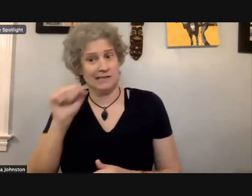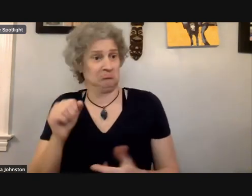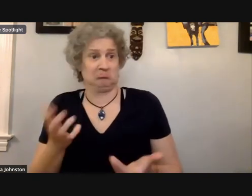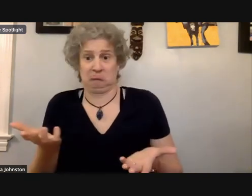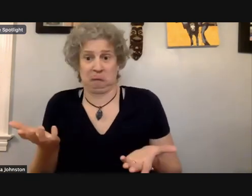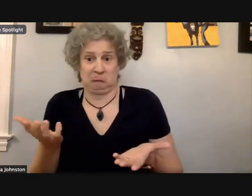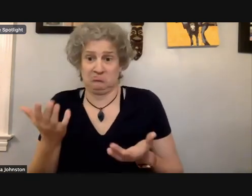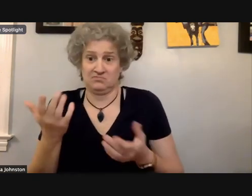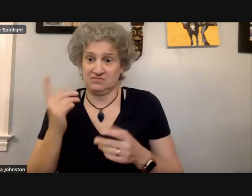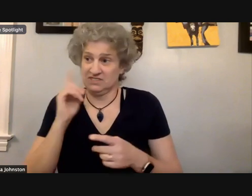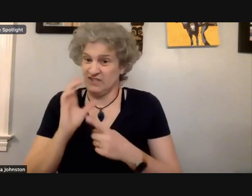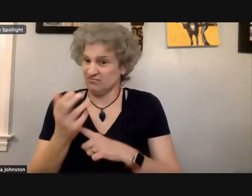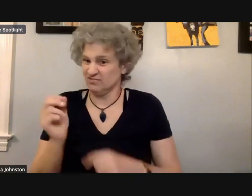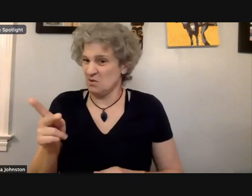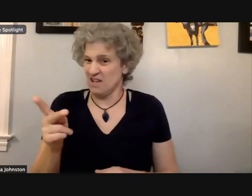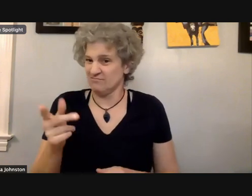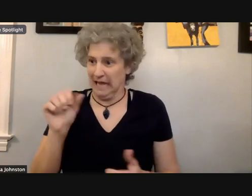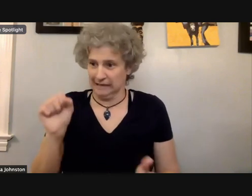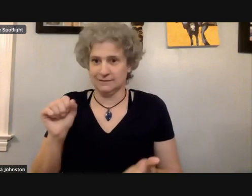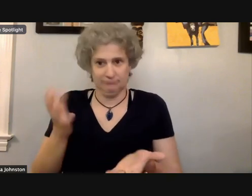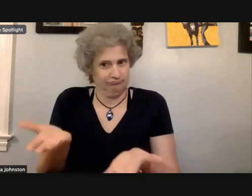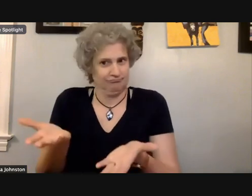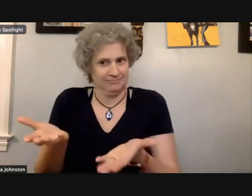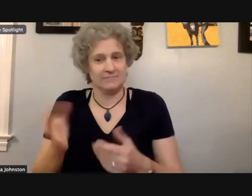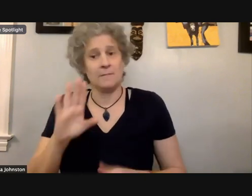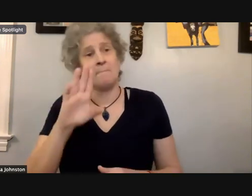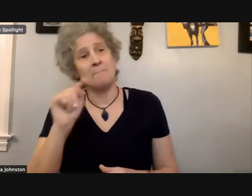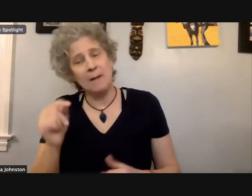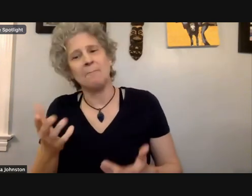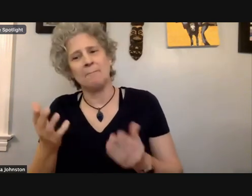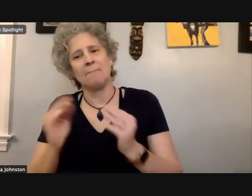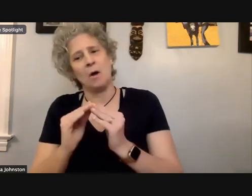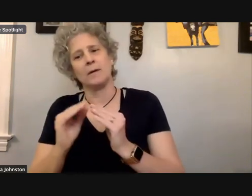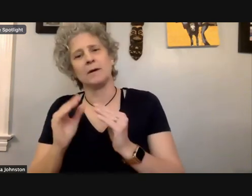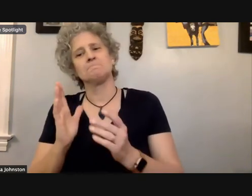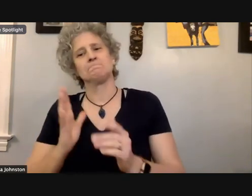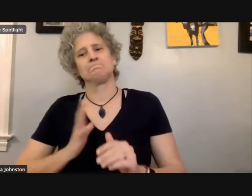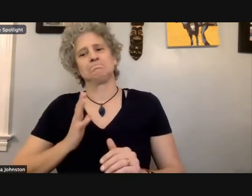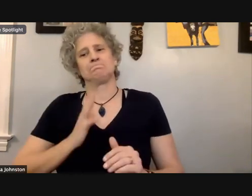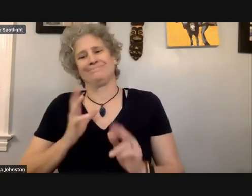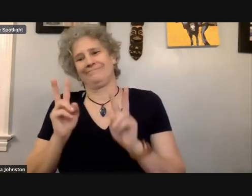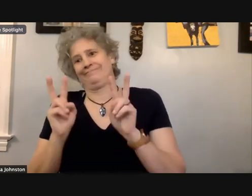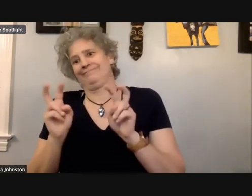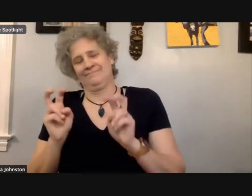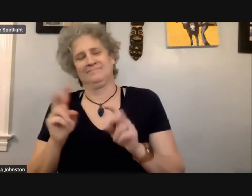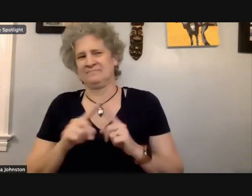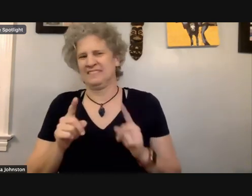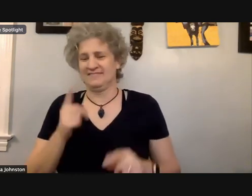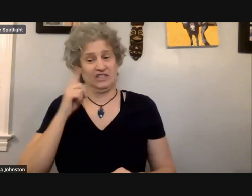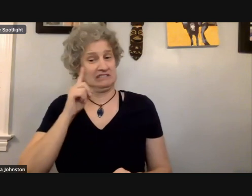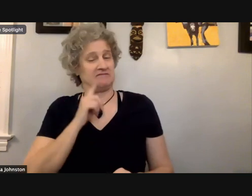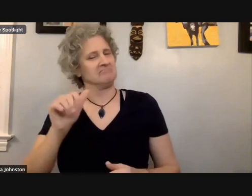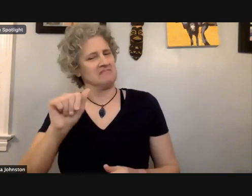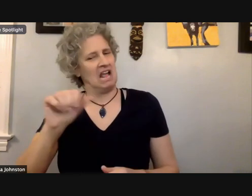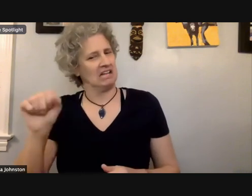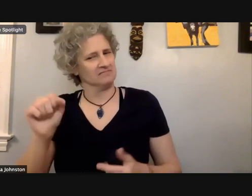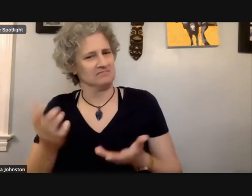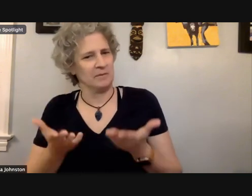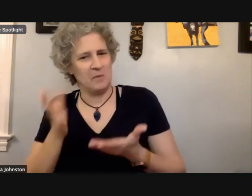example, that's considered an inappropriate word, but in deaf culture, it's not. Butt is a little bit